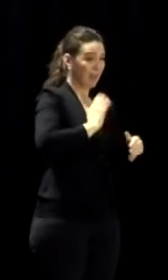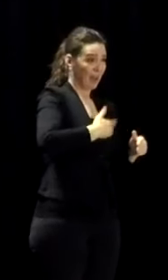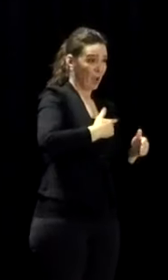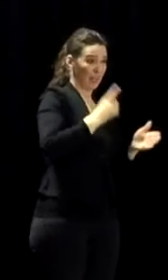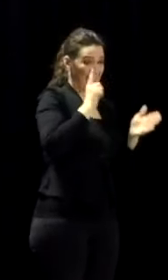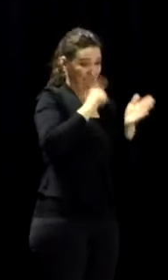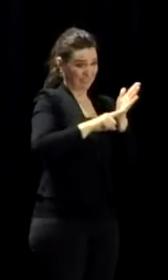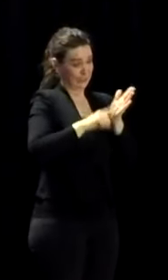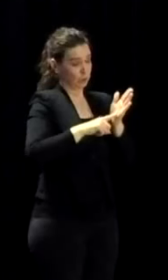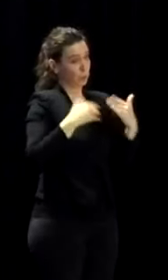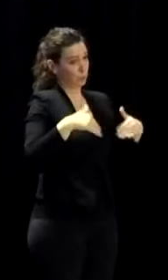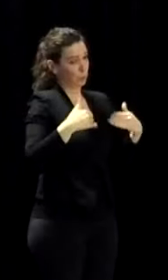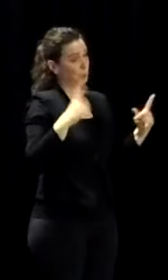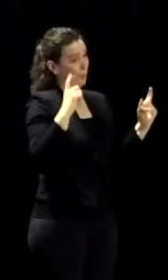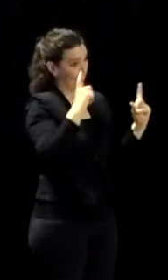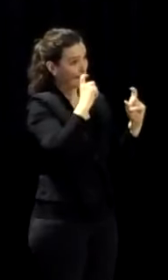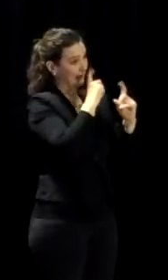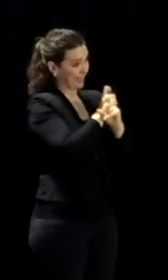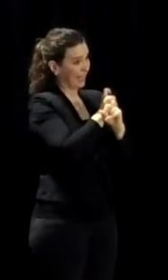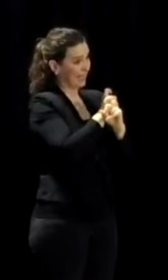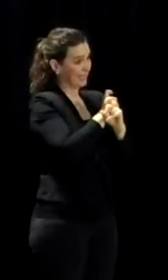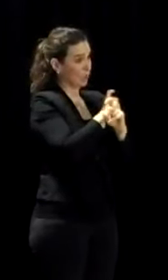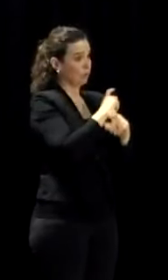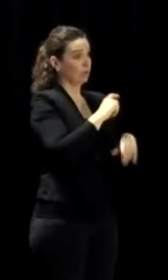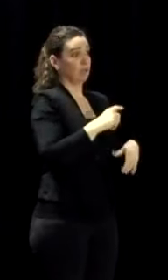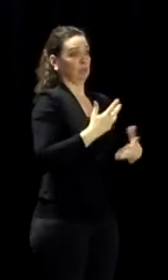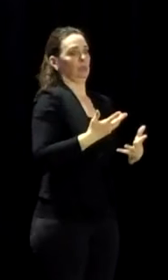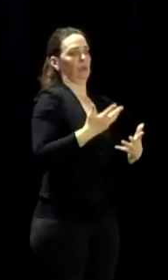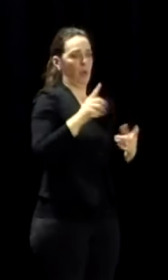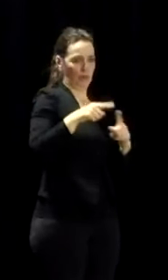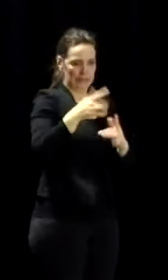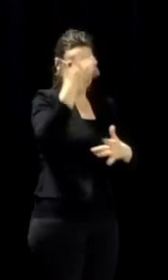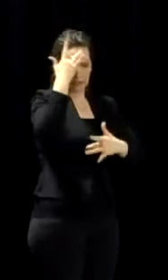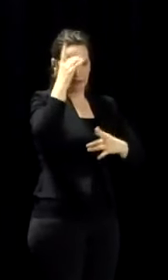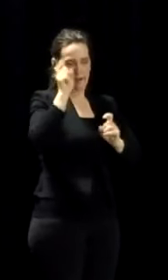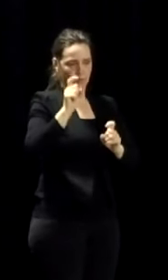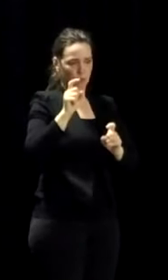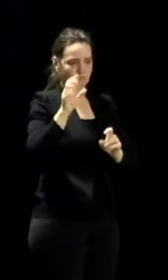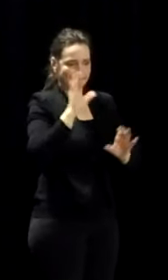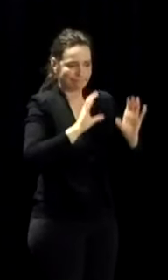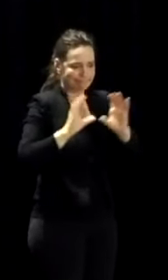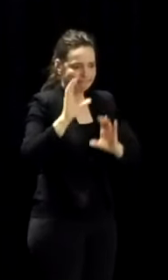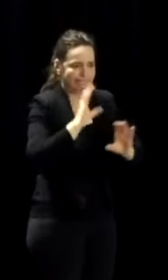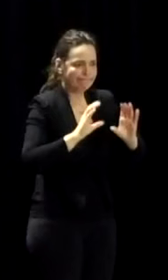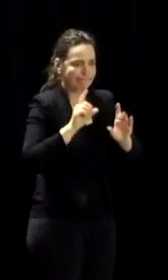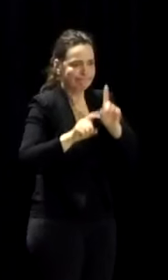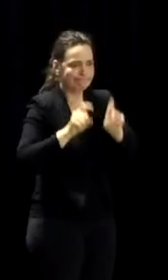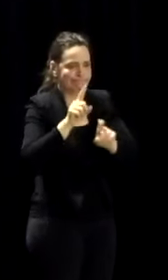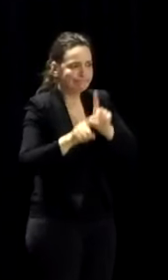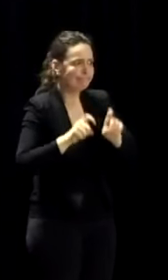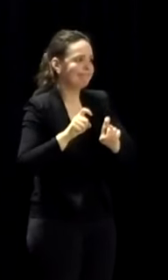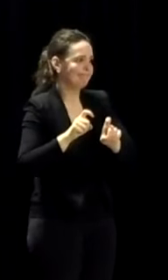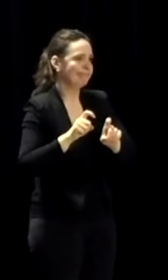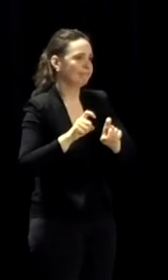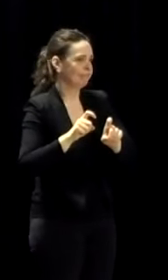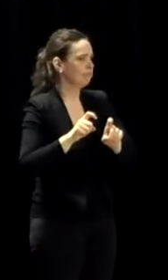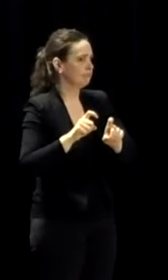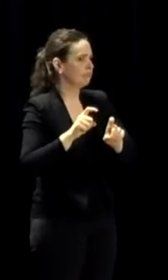at risk if that's the case. So if you're sick, you need to stay home. You need to call your doctor. And if your doctor believes you need to get a